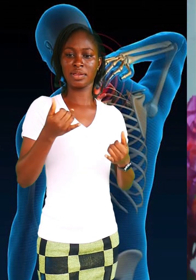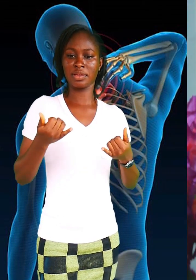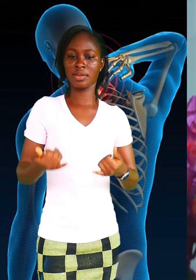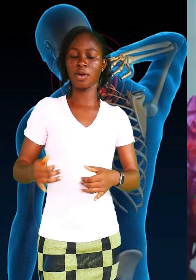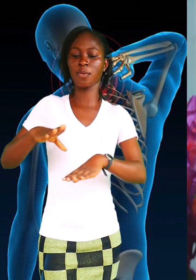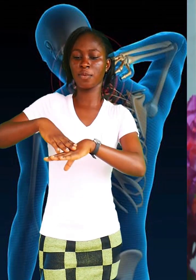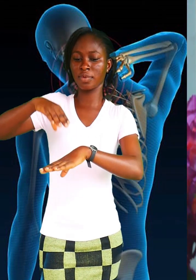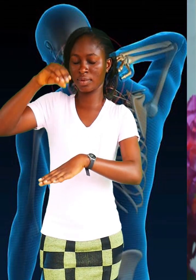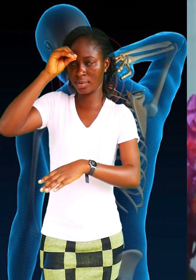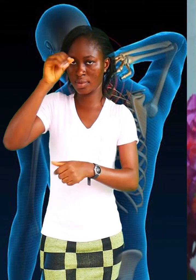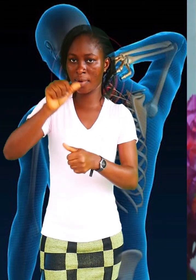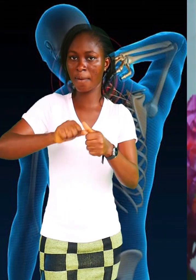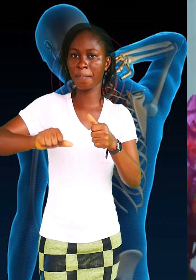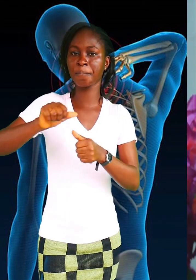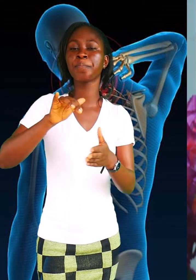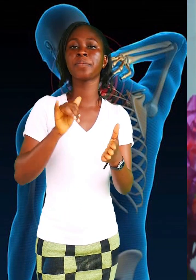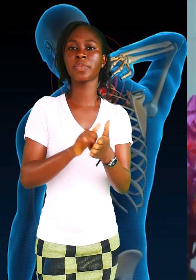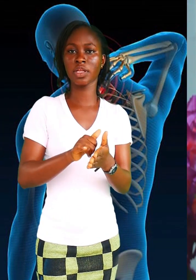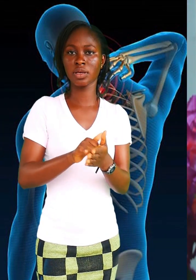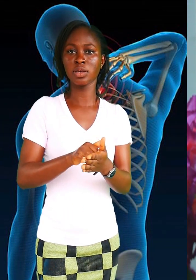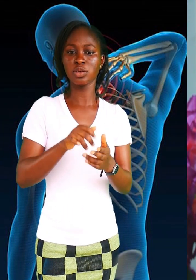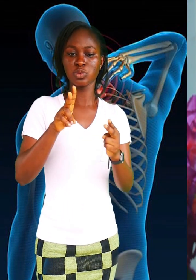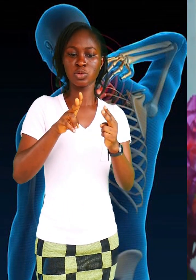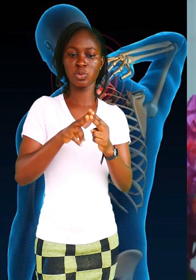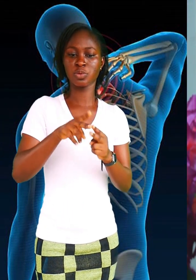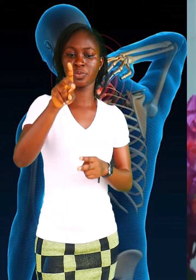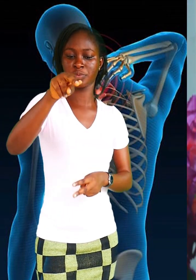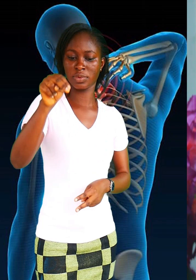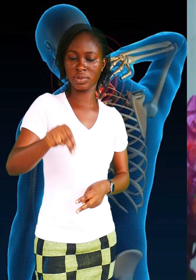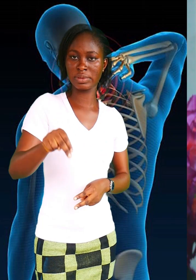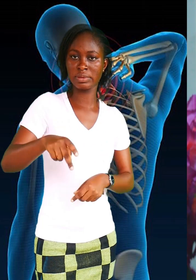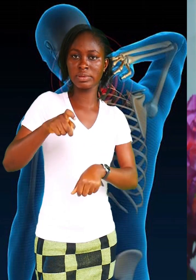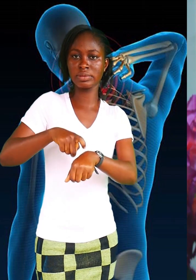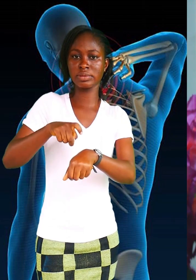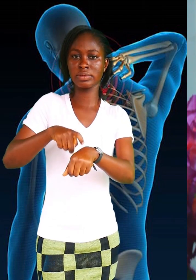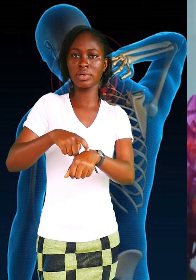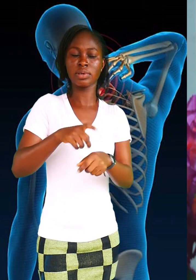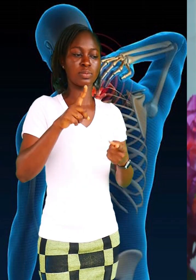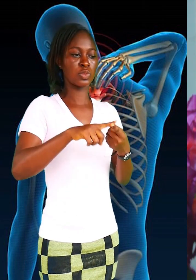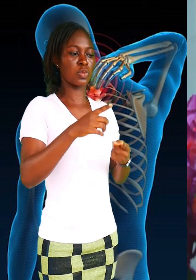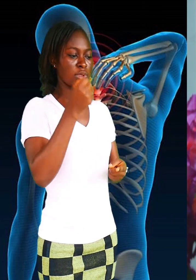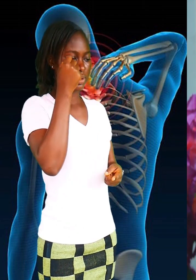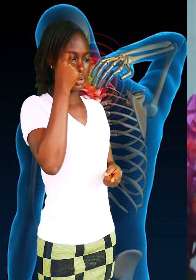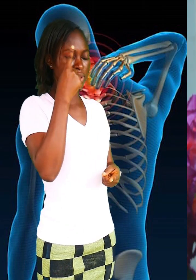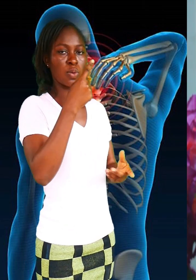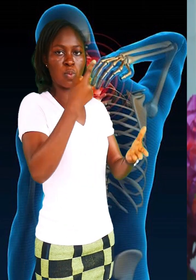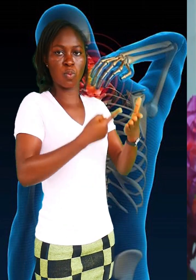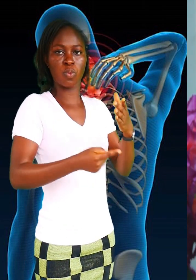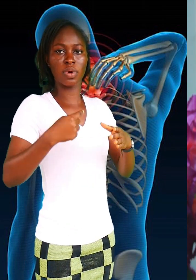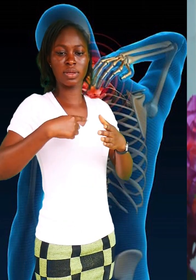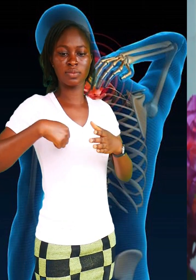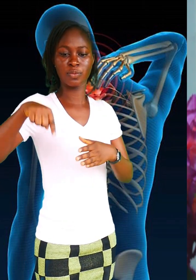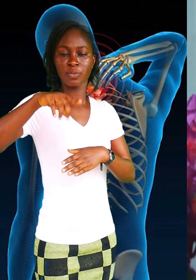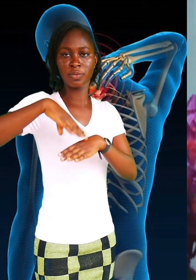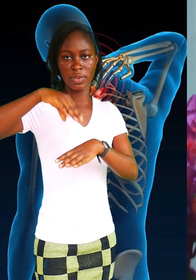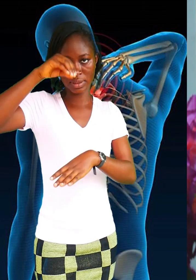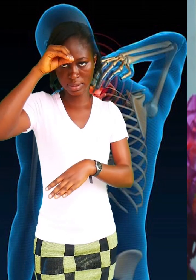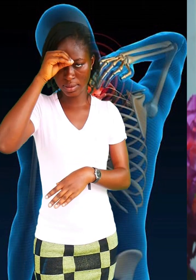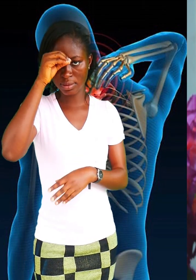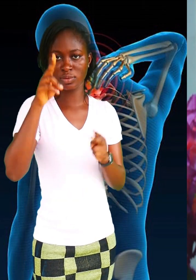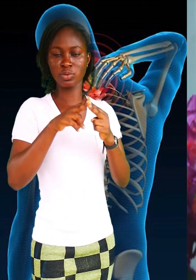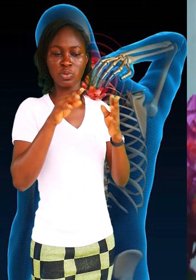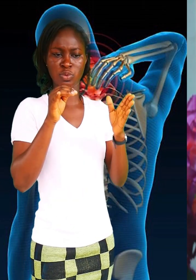enu ti uhia se wonchebre na fi wote de ye kana se na se uhunu se de wachin kase ni usisimu kase